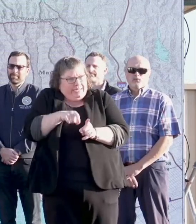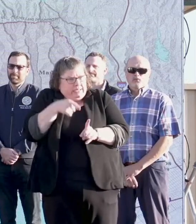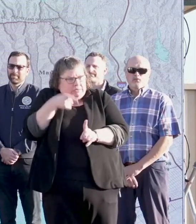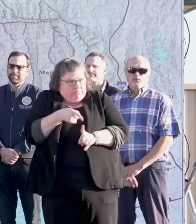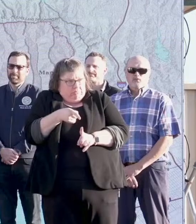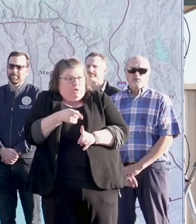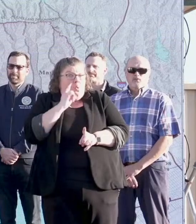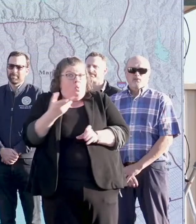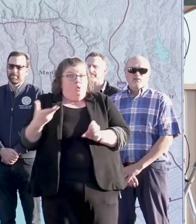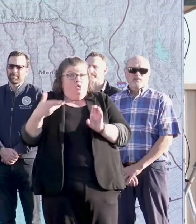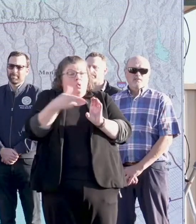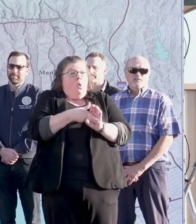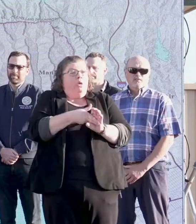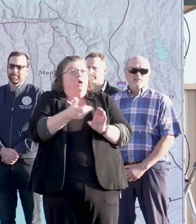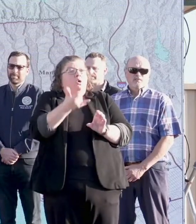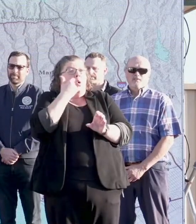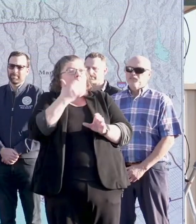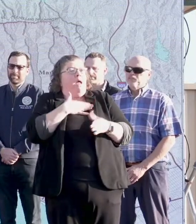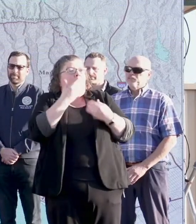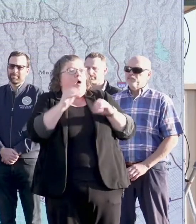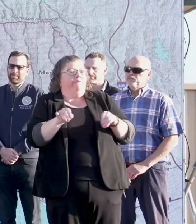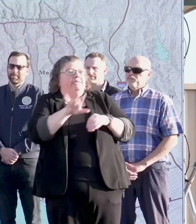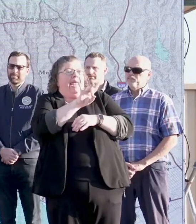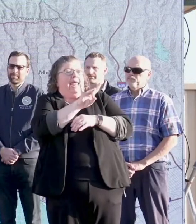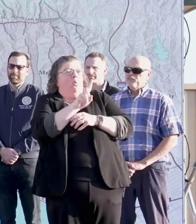to join that, you can call my Encino office at